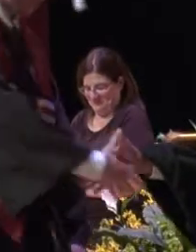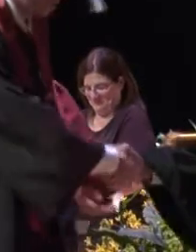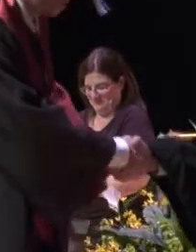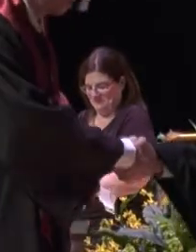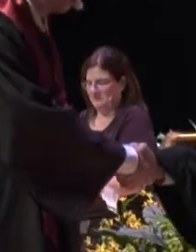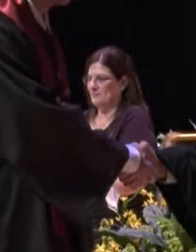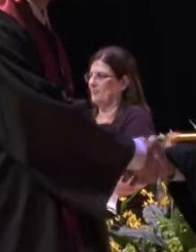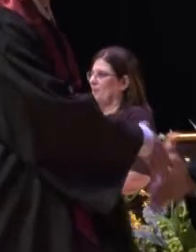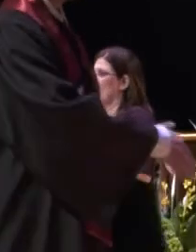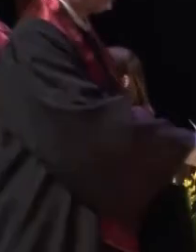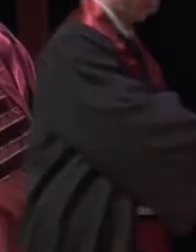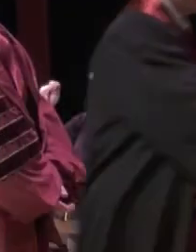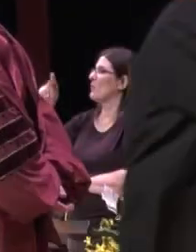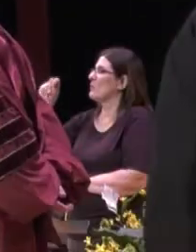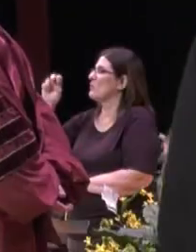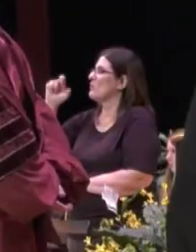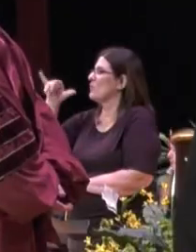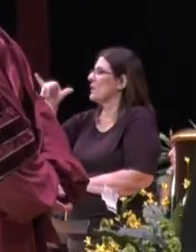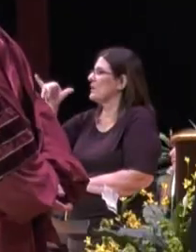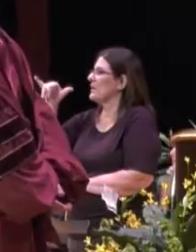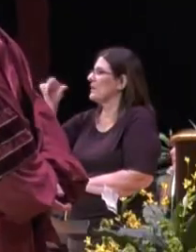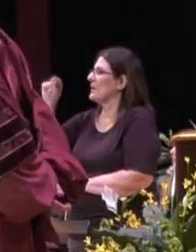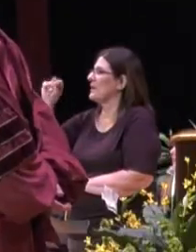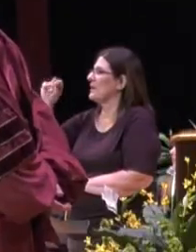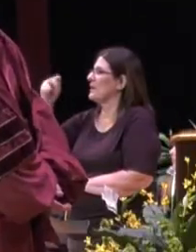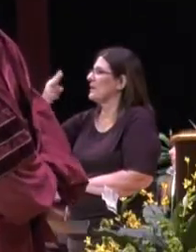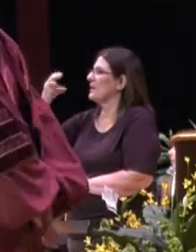Brantley Cade Thompson, summa cum laude.